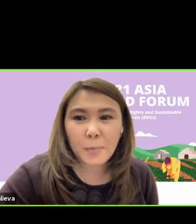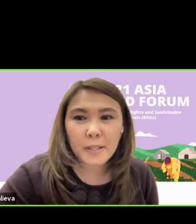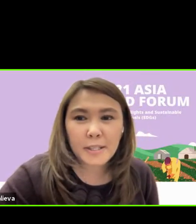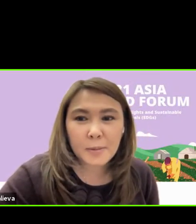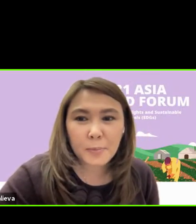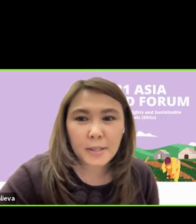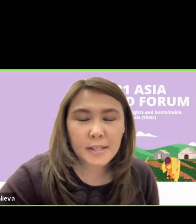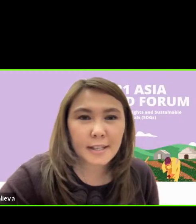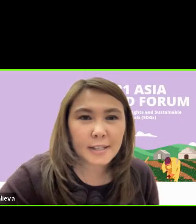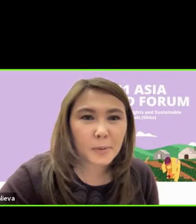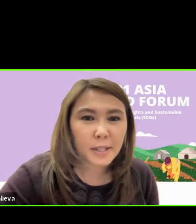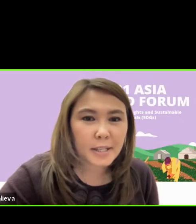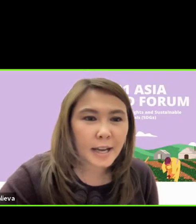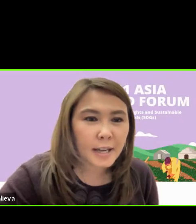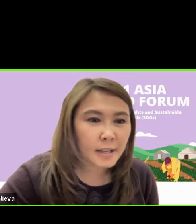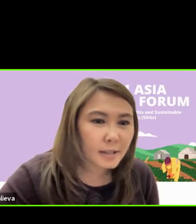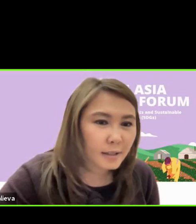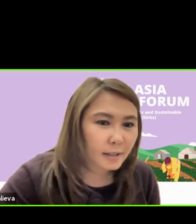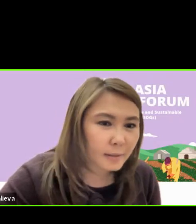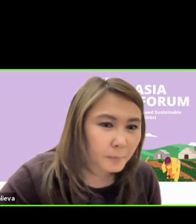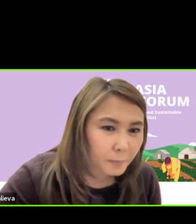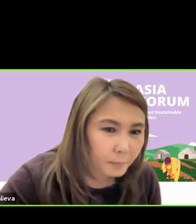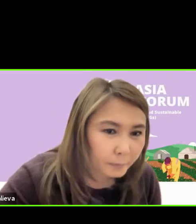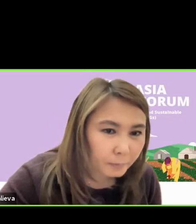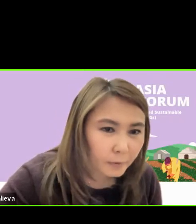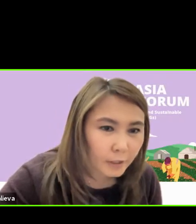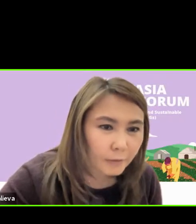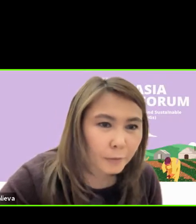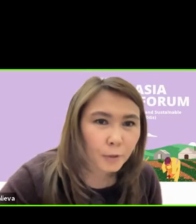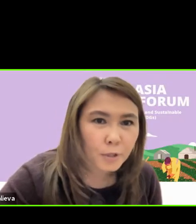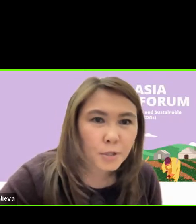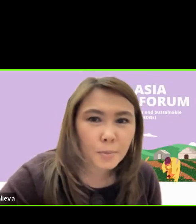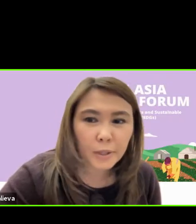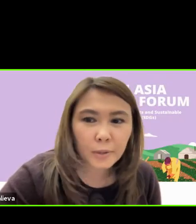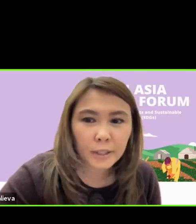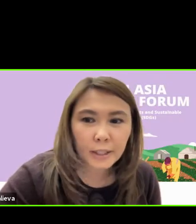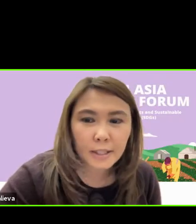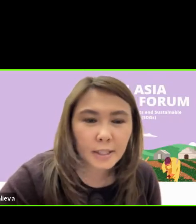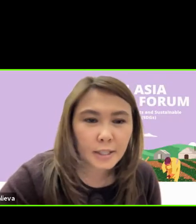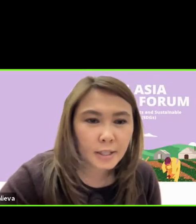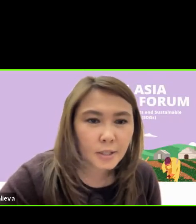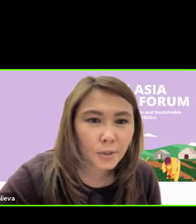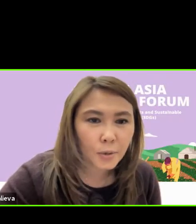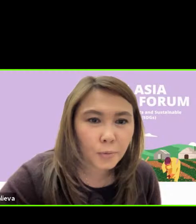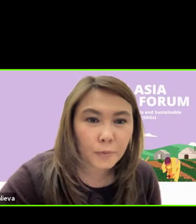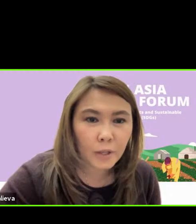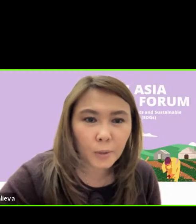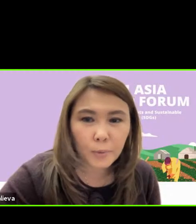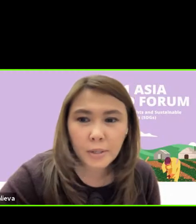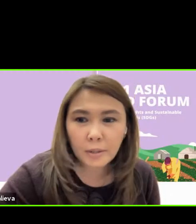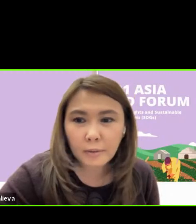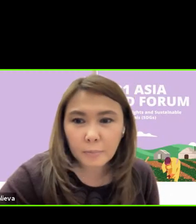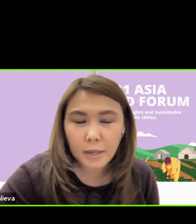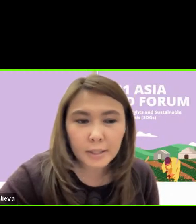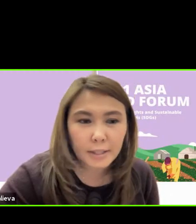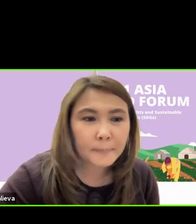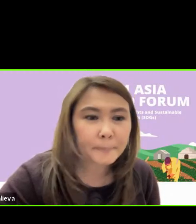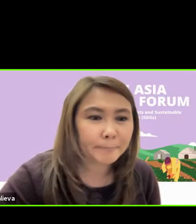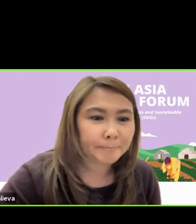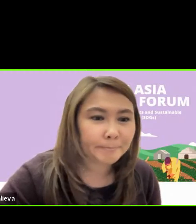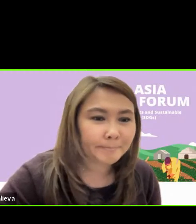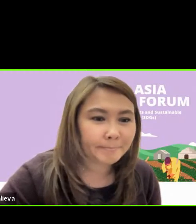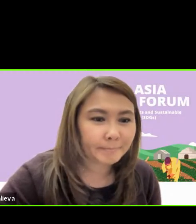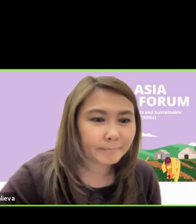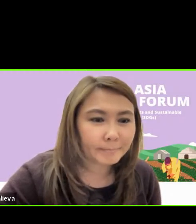Thanks for all participants. Yes, please. I give a floor to my colleague Andita to go with the closing part,